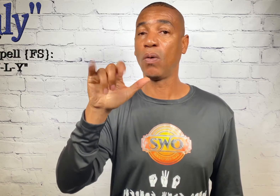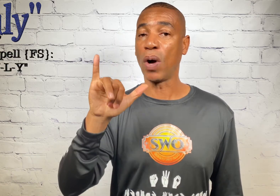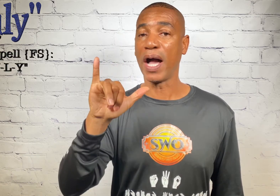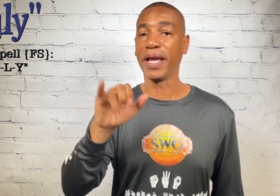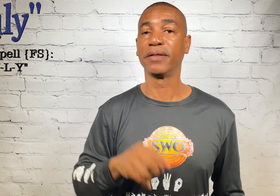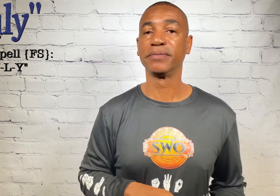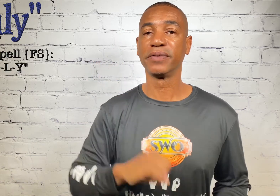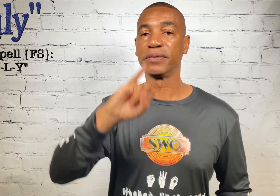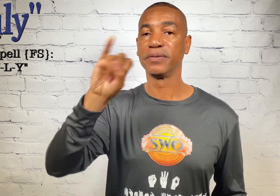J-U-L-Y.